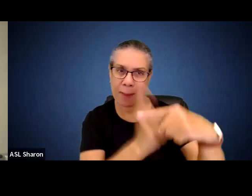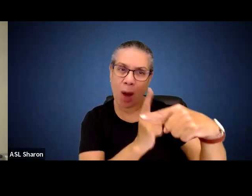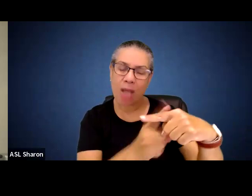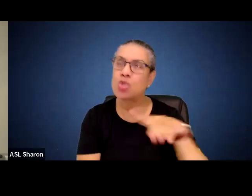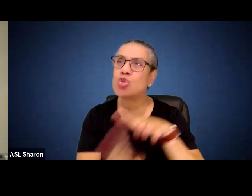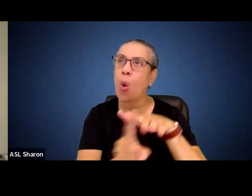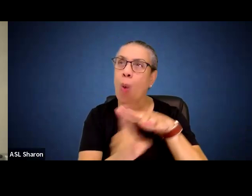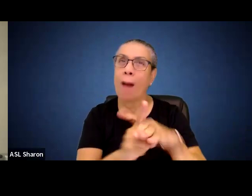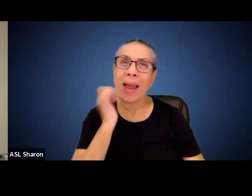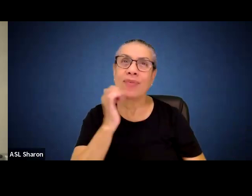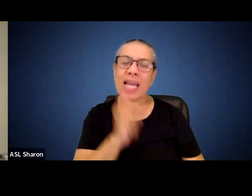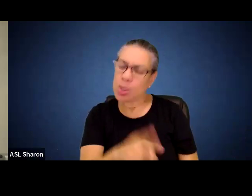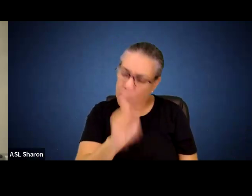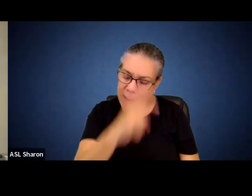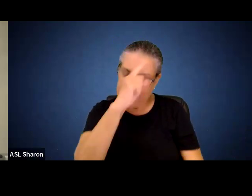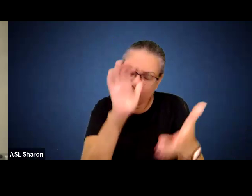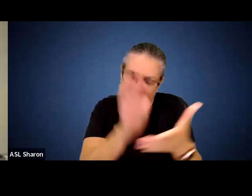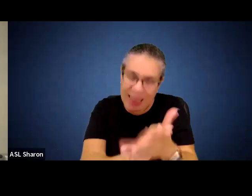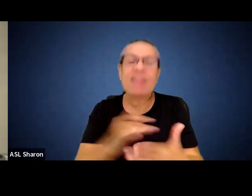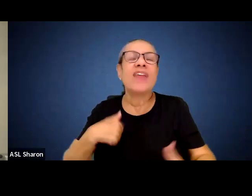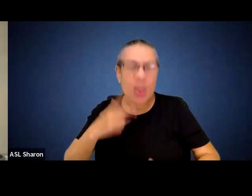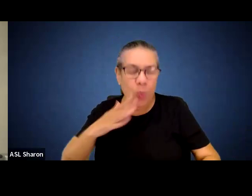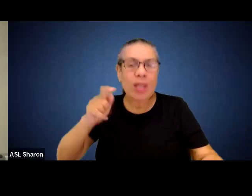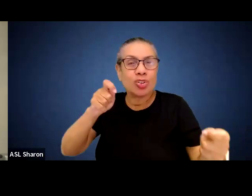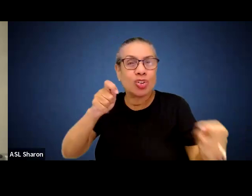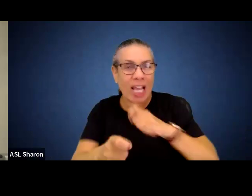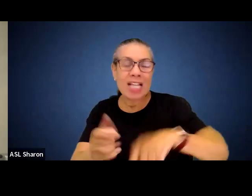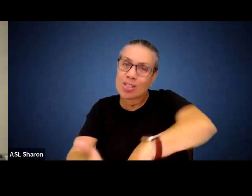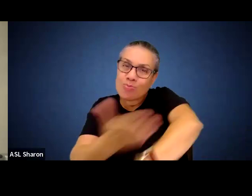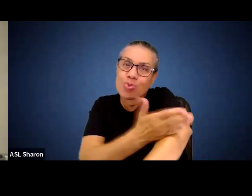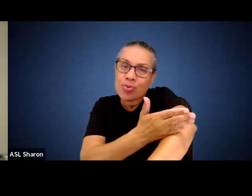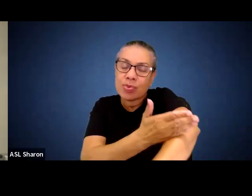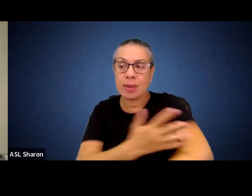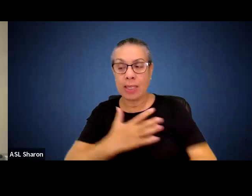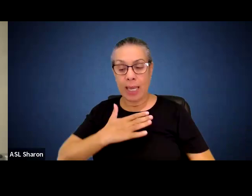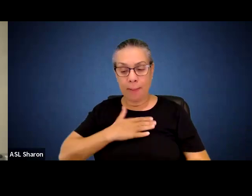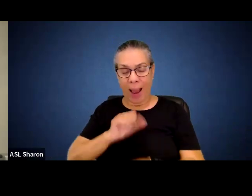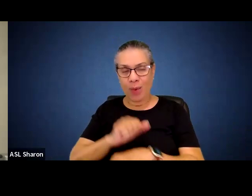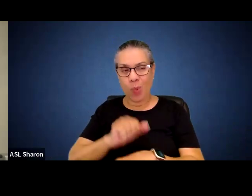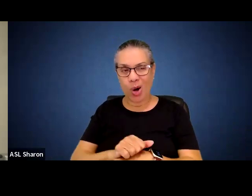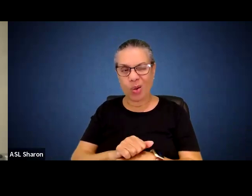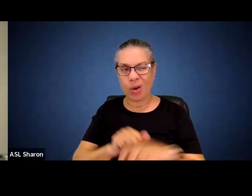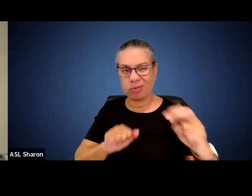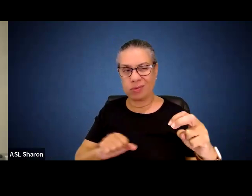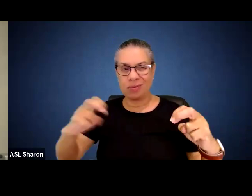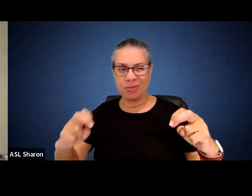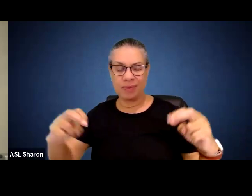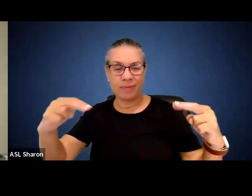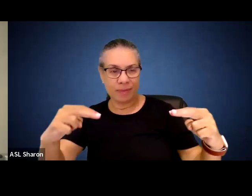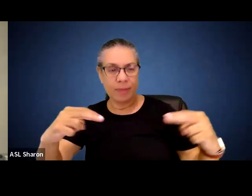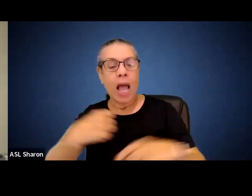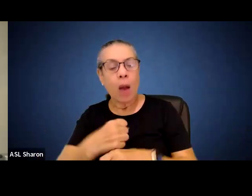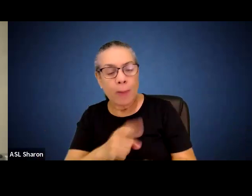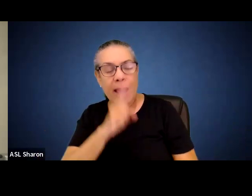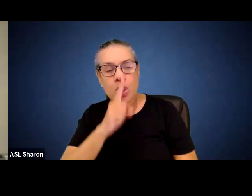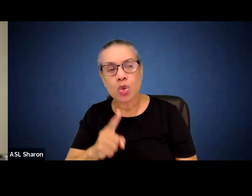every day, like you have to believe in the turnaround process. And my work, maybe this is where we have different seats, is to make sure families are getting